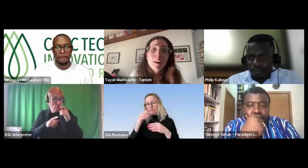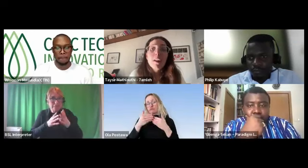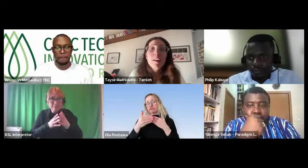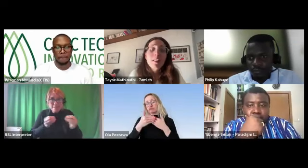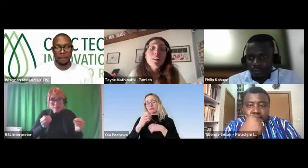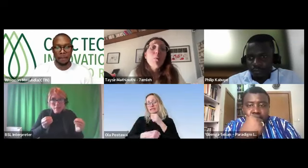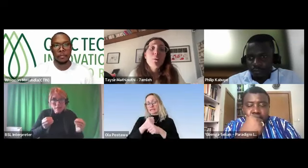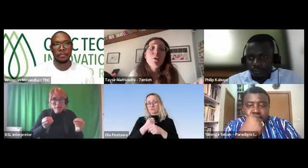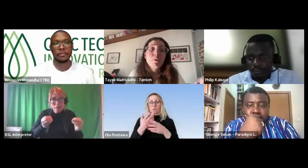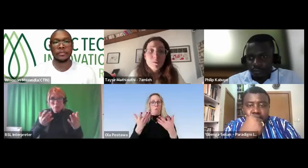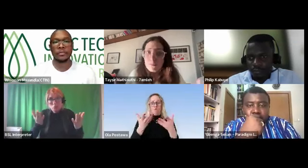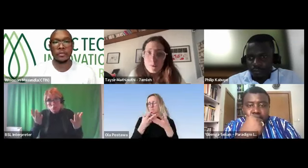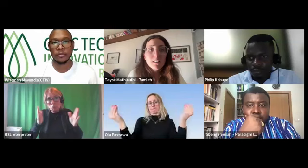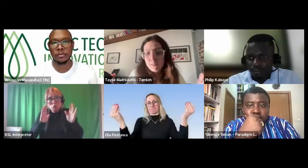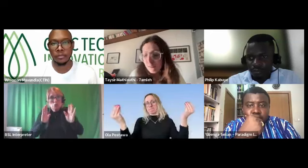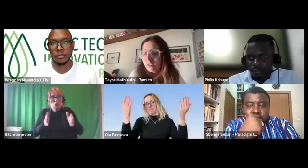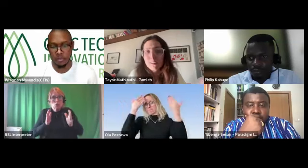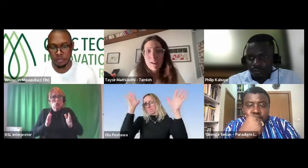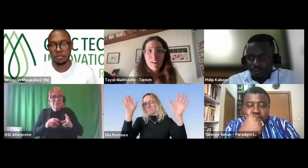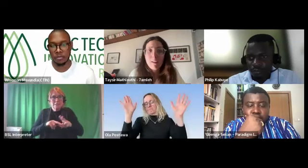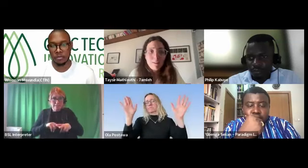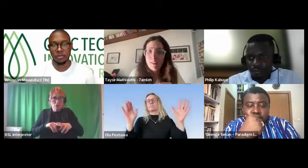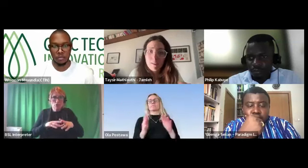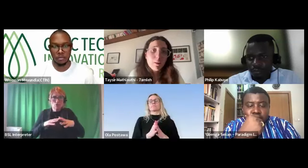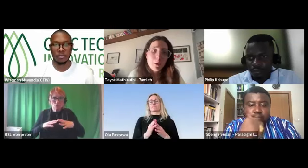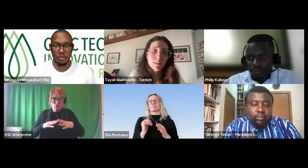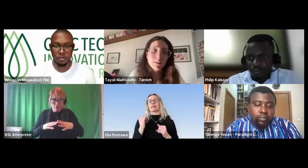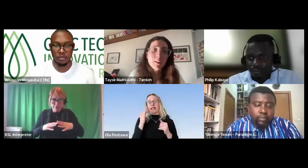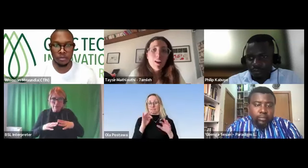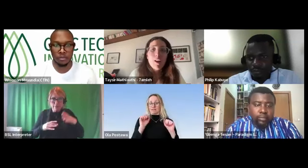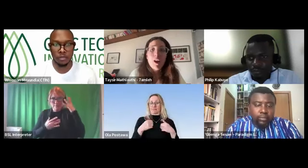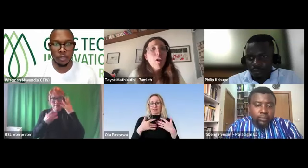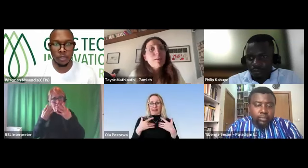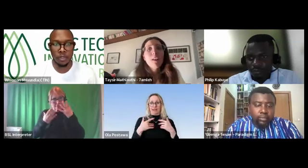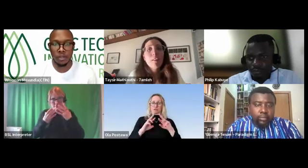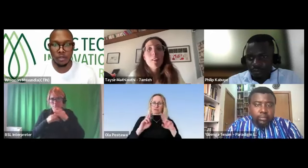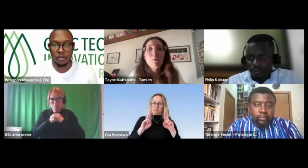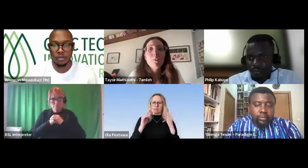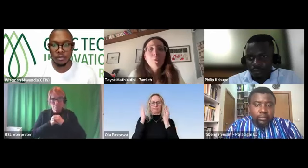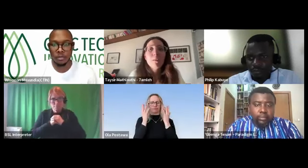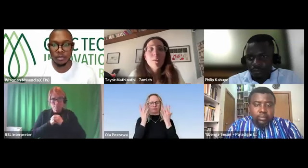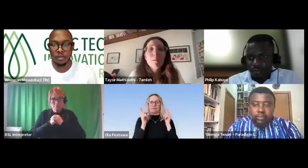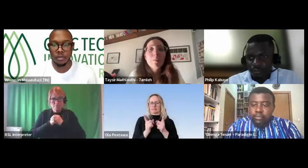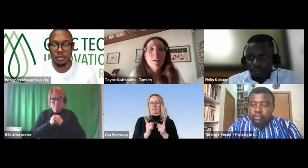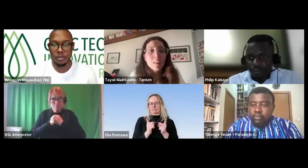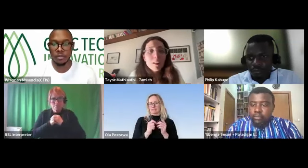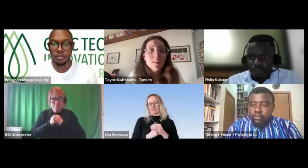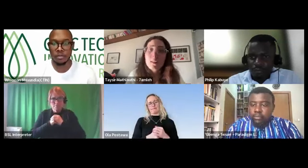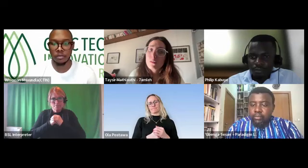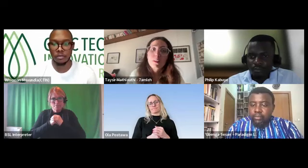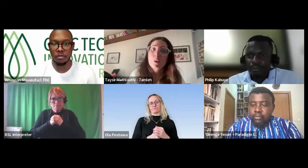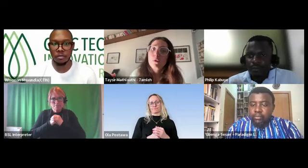or another, that's why we should sit, rest, and like think about it. Obviously, I don't think that we'll do